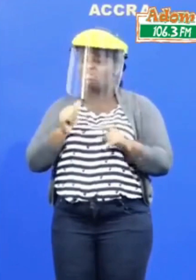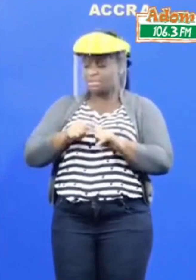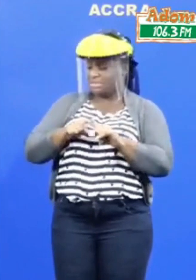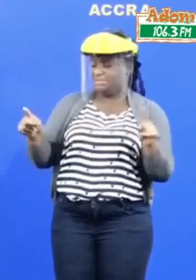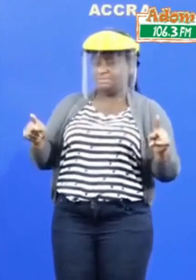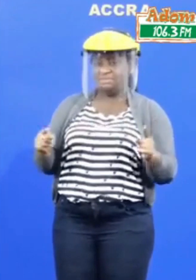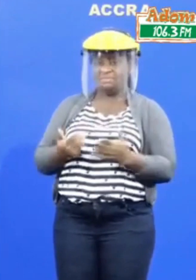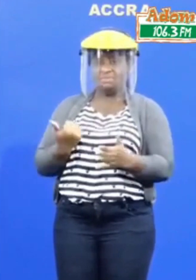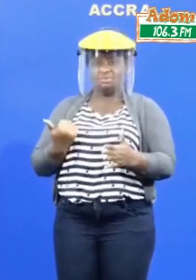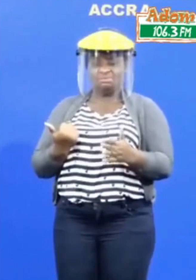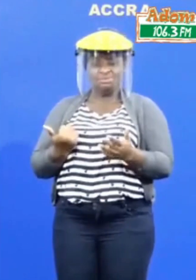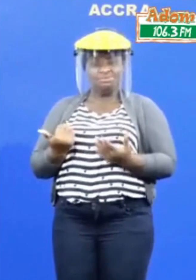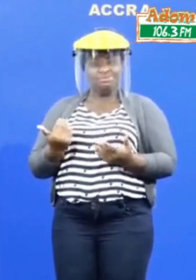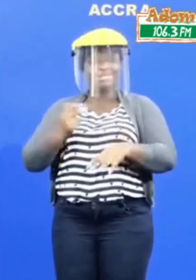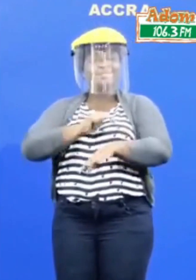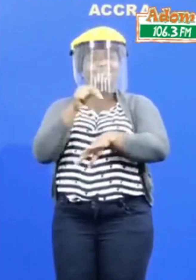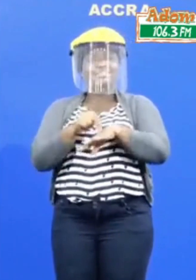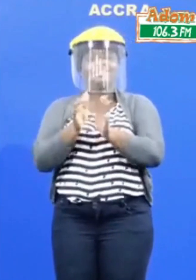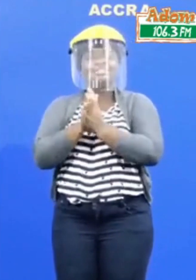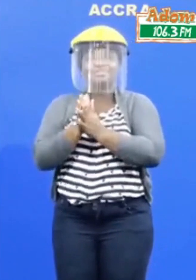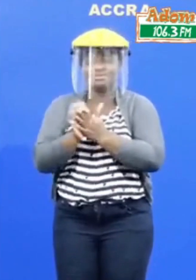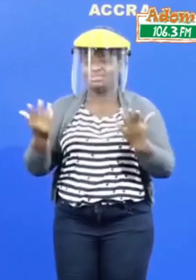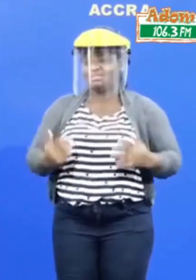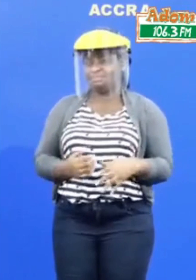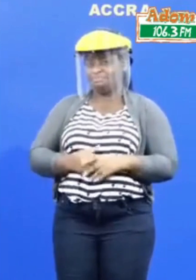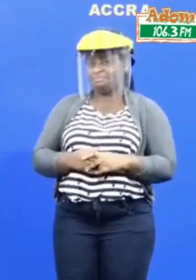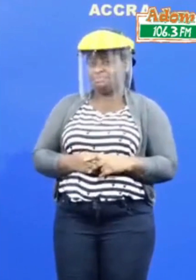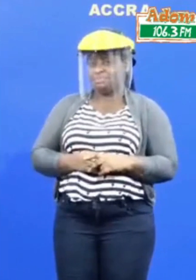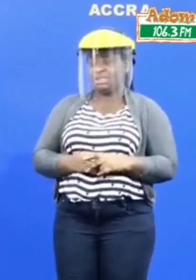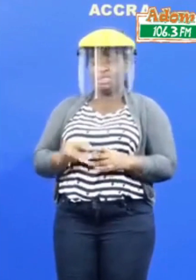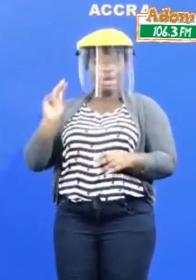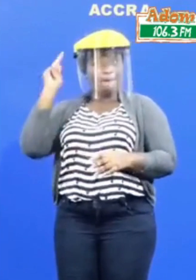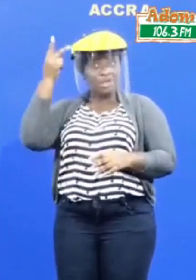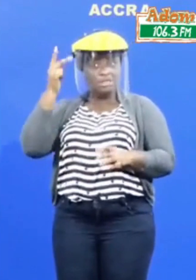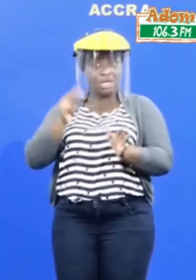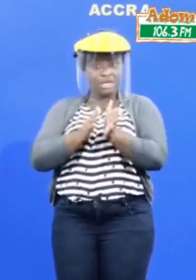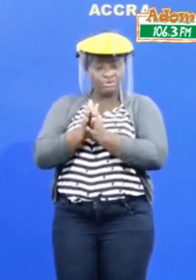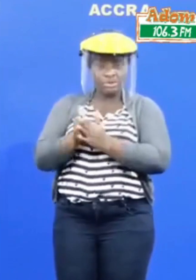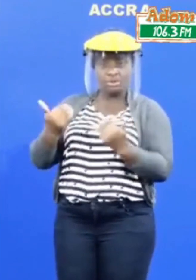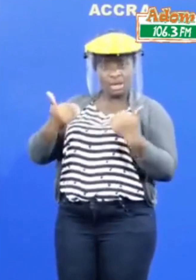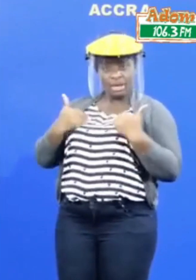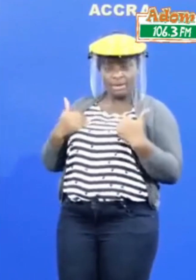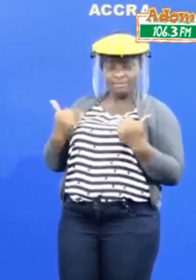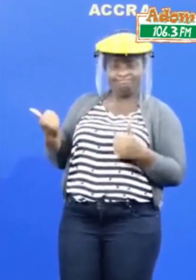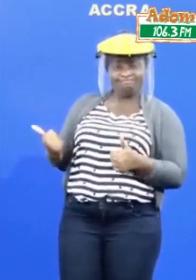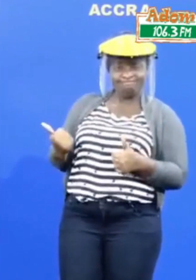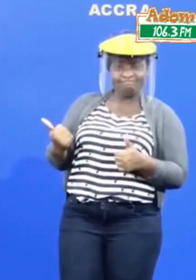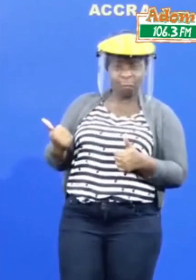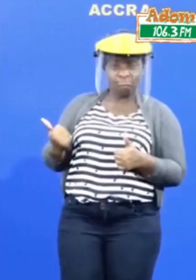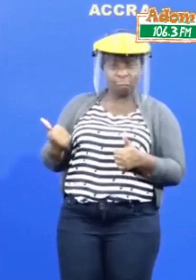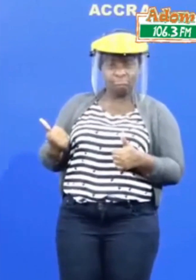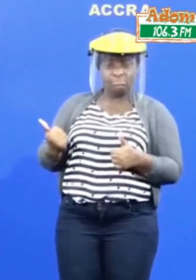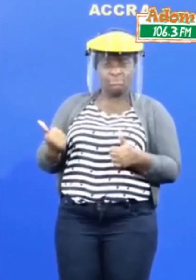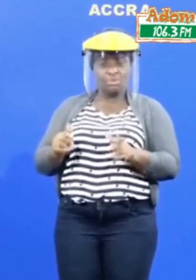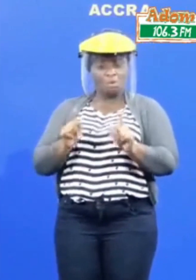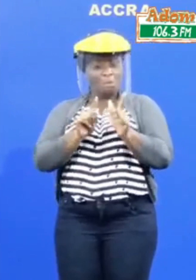Empire may brands and may pick Kumasi ye, sir, which my age, man. And your radio, so Casa